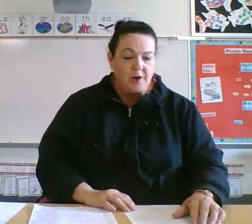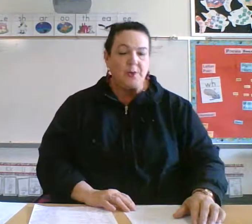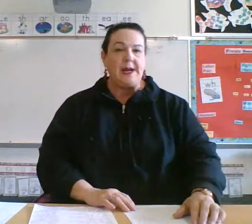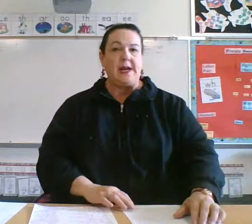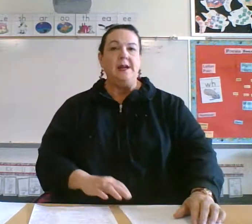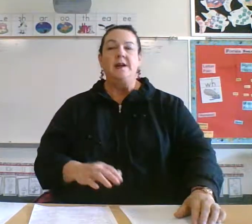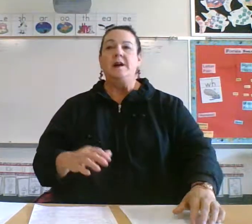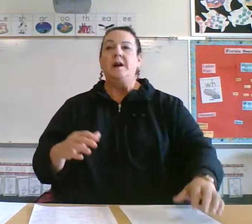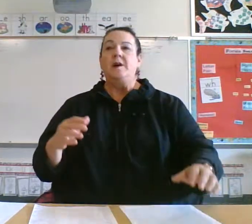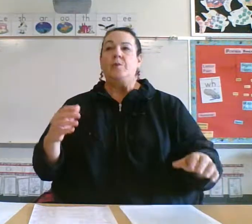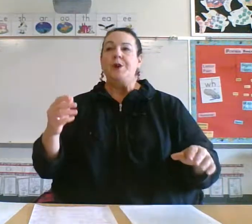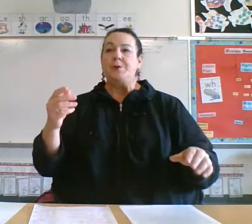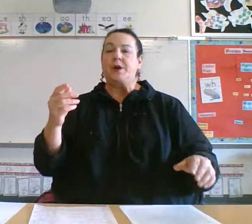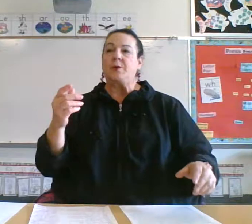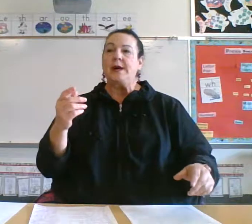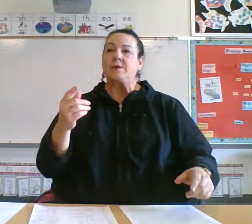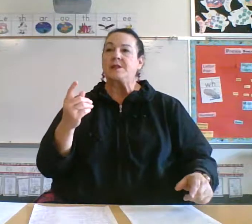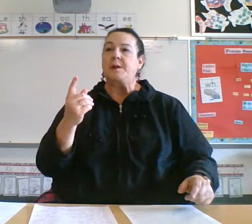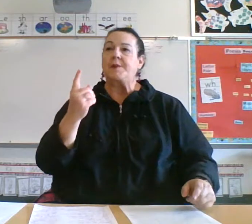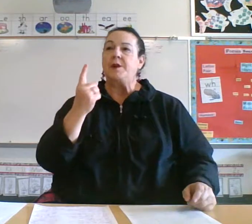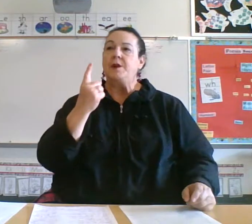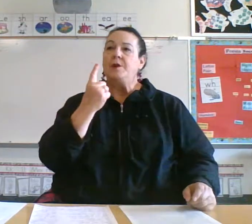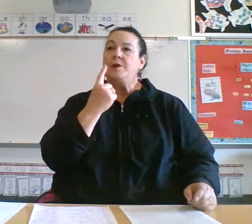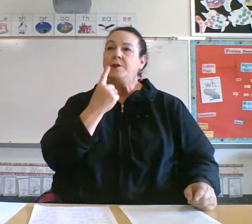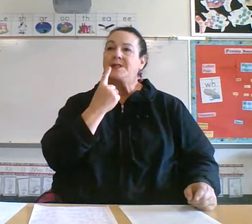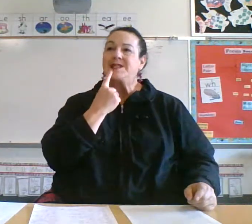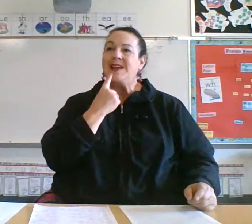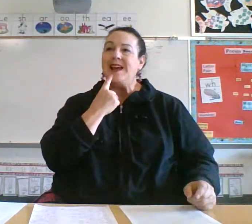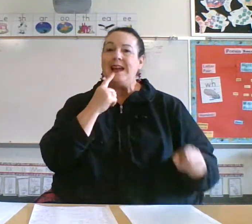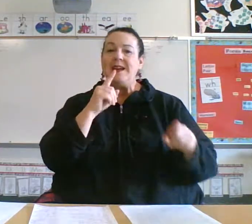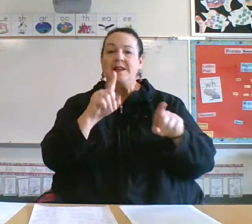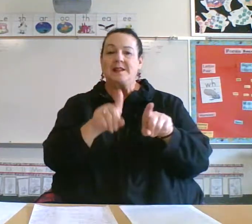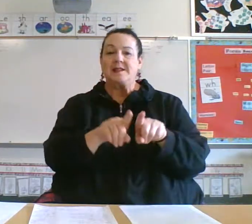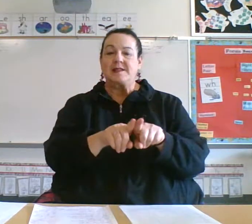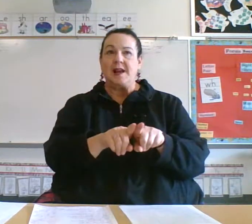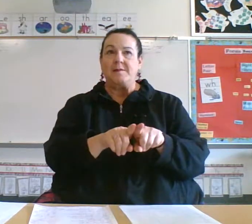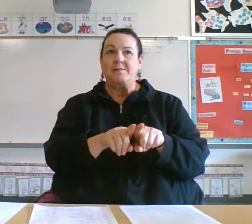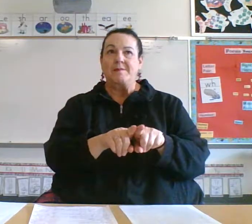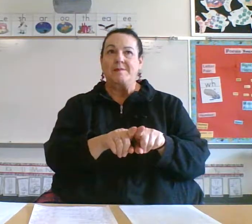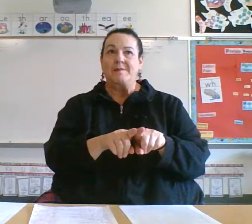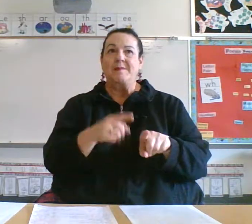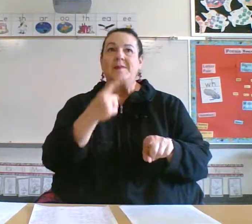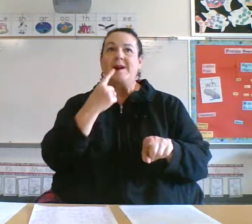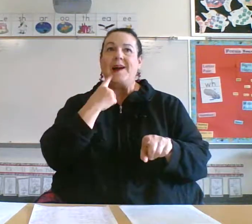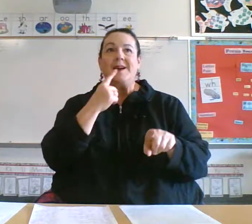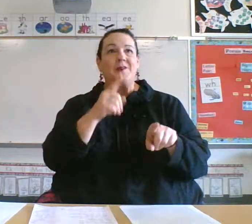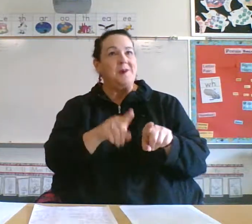Agree. When you agree on something, you say the same. I agree with